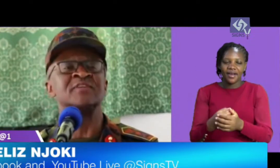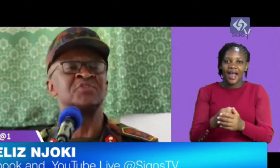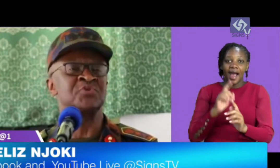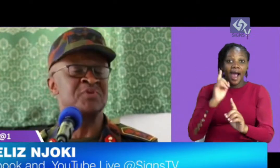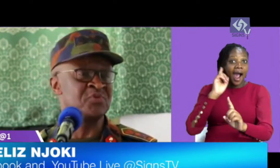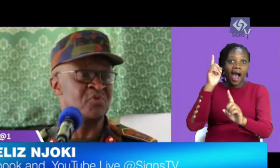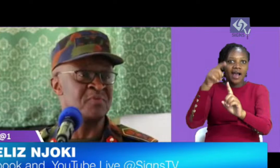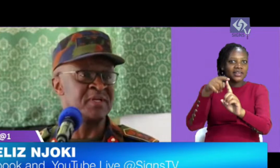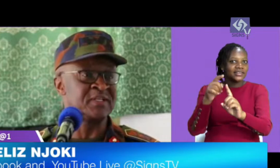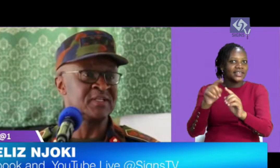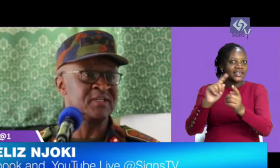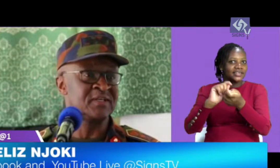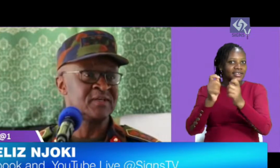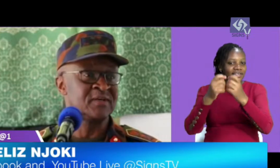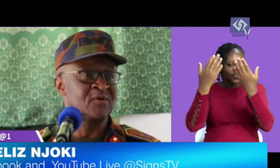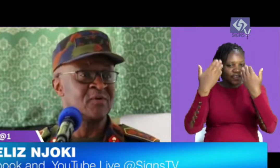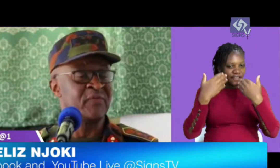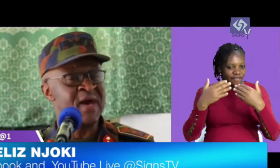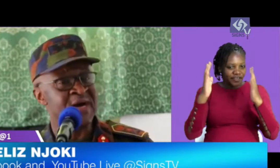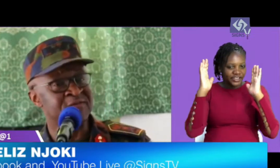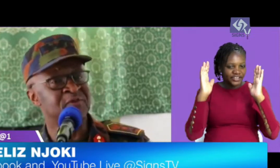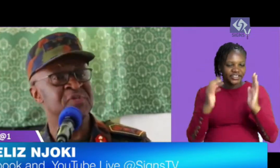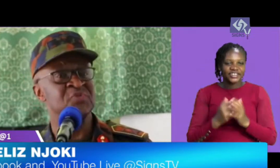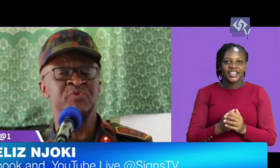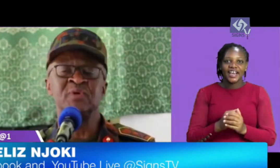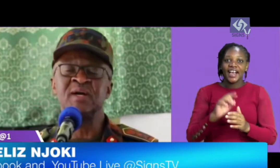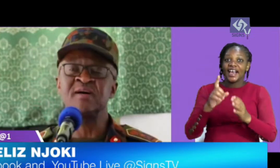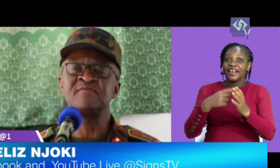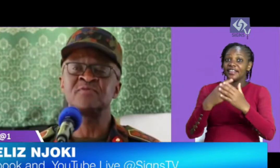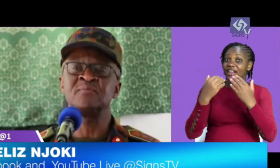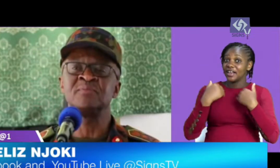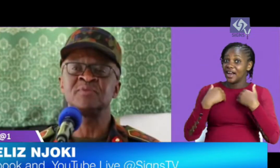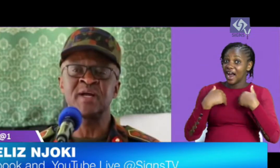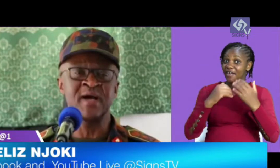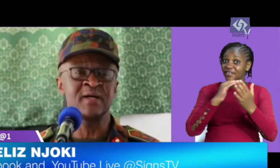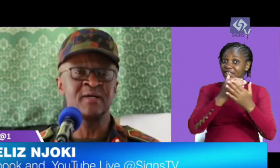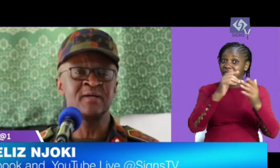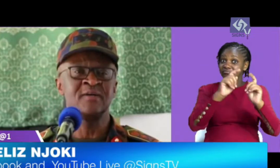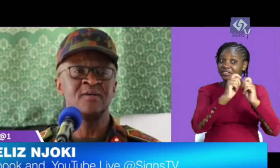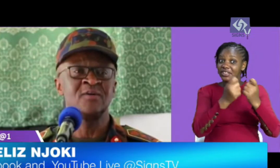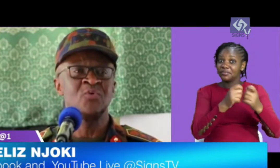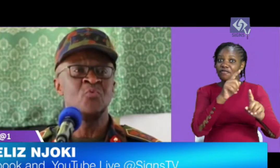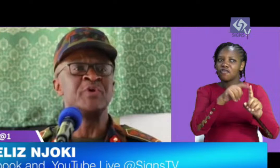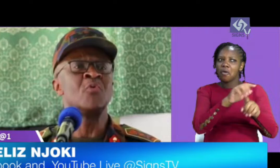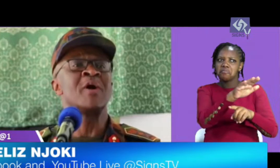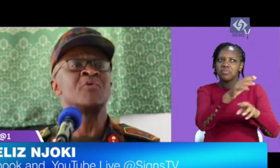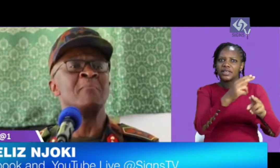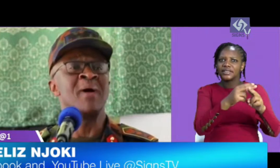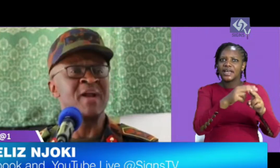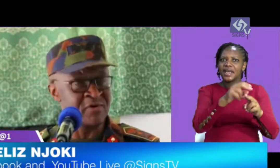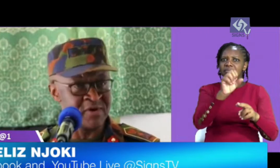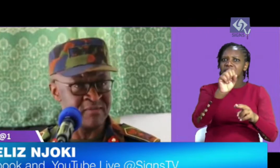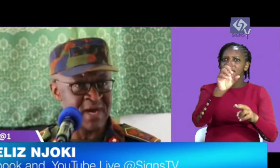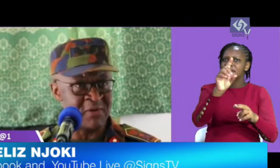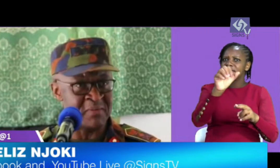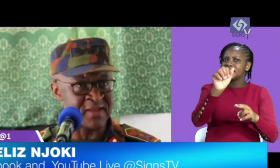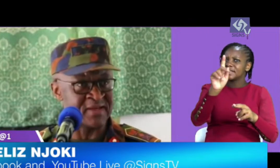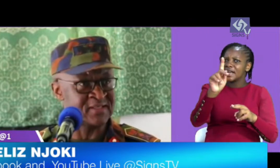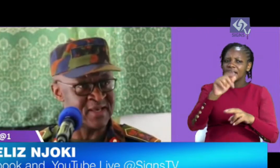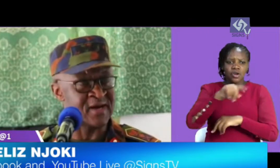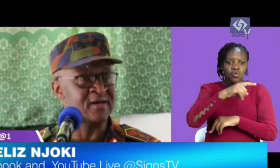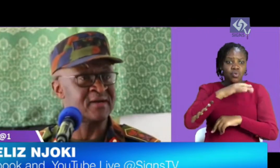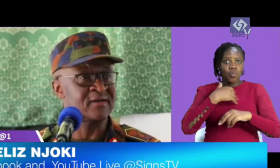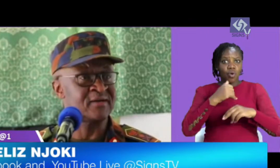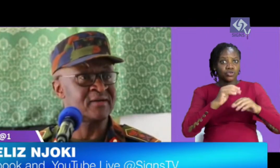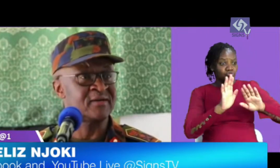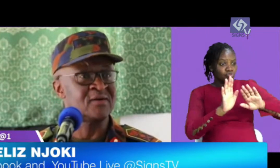until the transition is complete. There are forces which will come from SADC. We don't want to abandon our